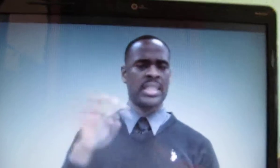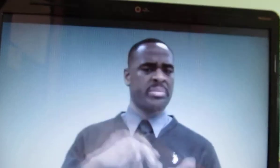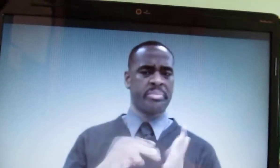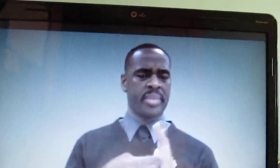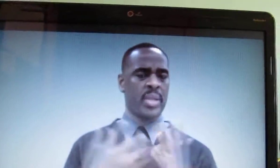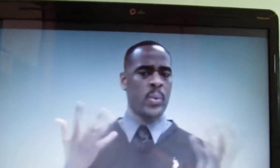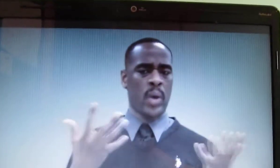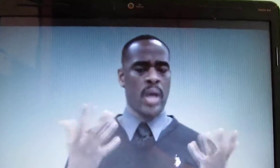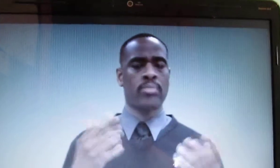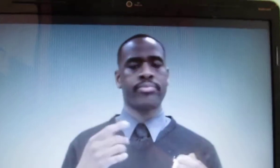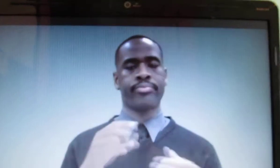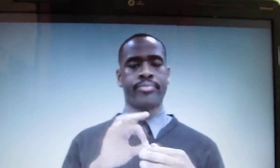linguistic features,